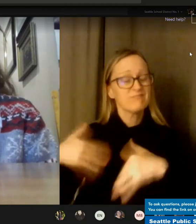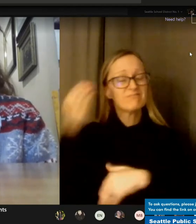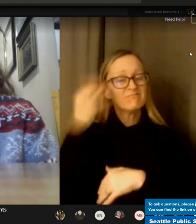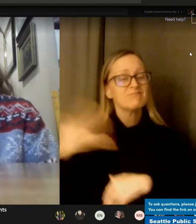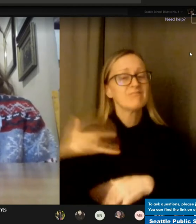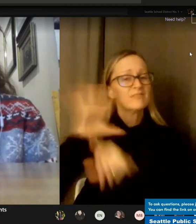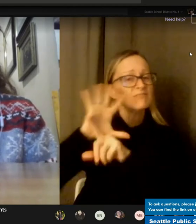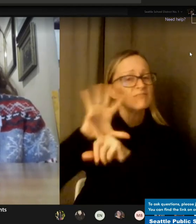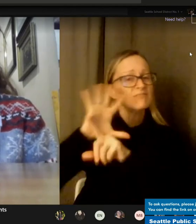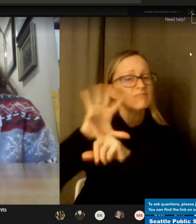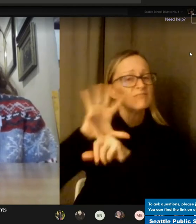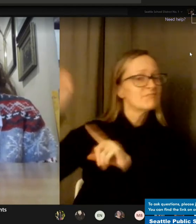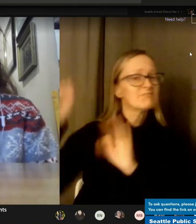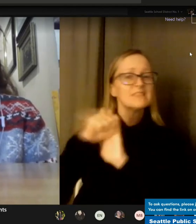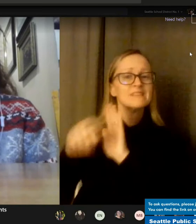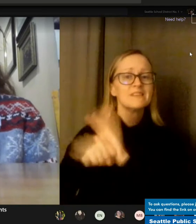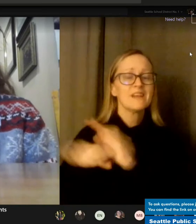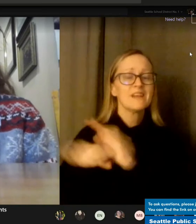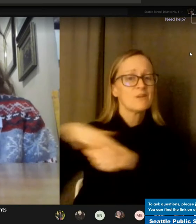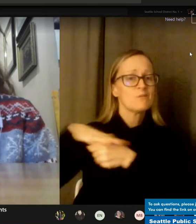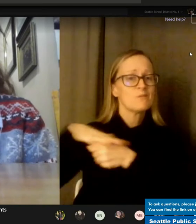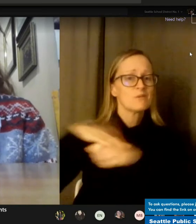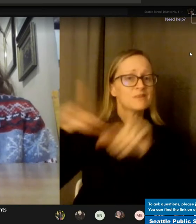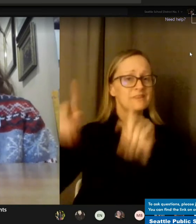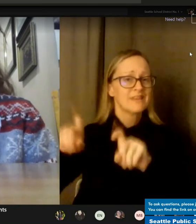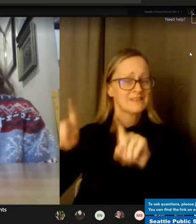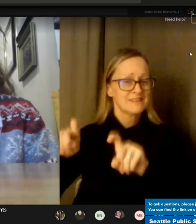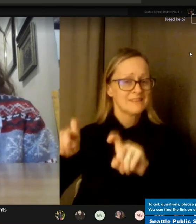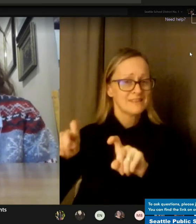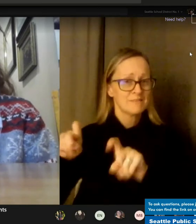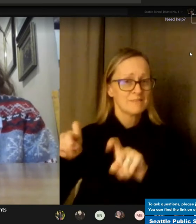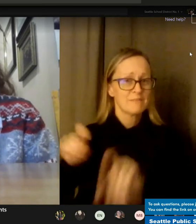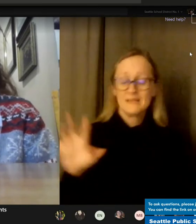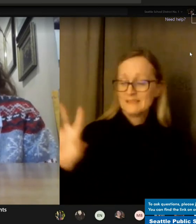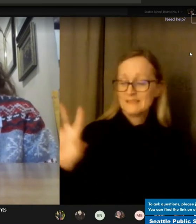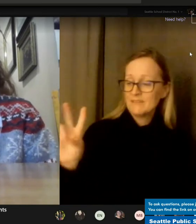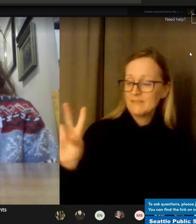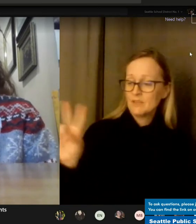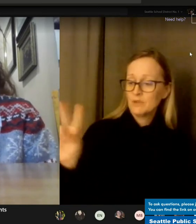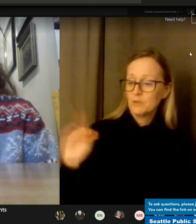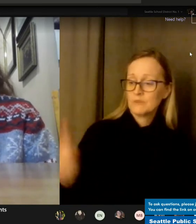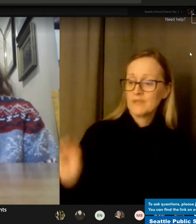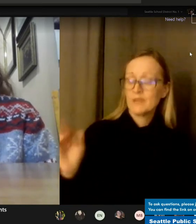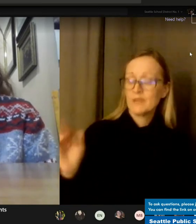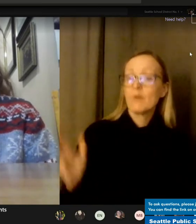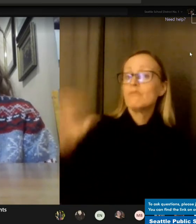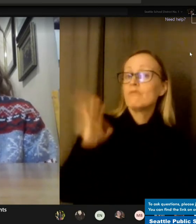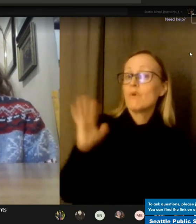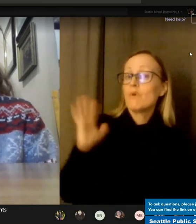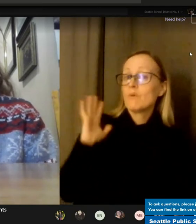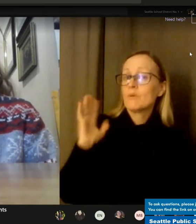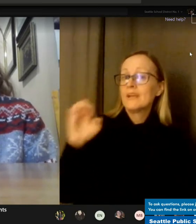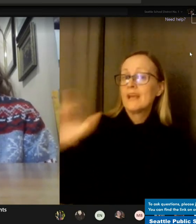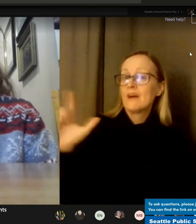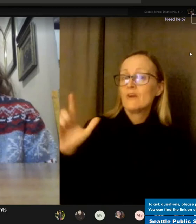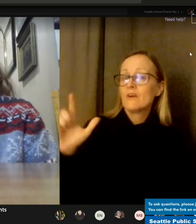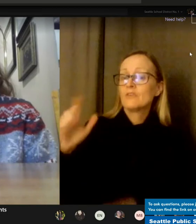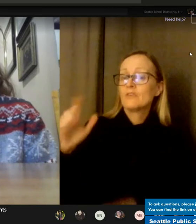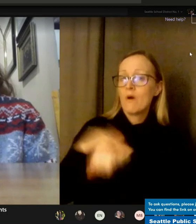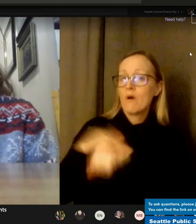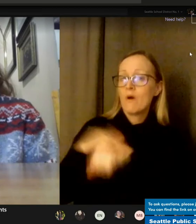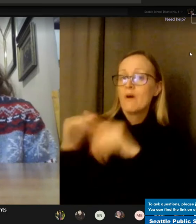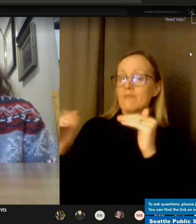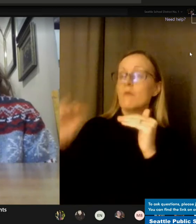example, 72% of former ELs are on standard or higher based on the third grade